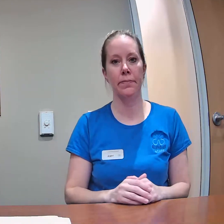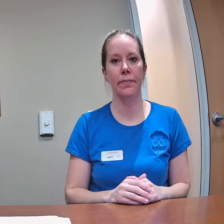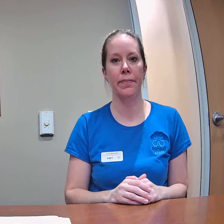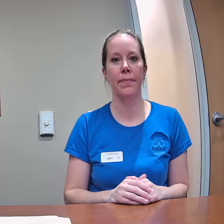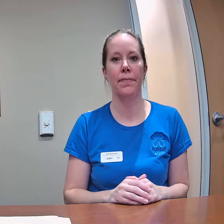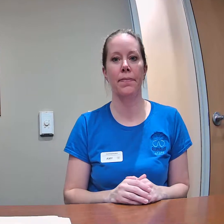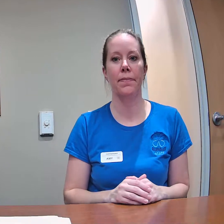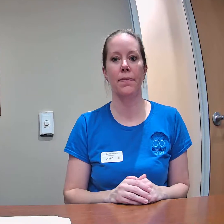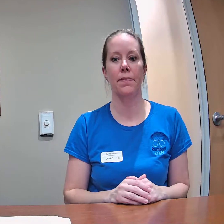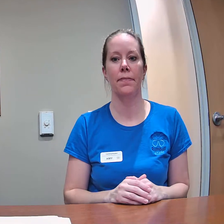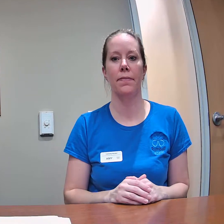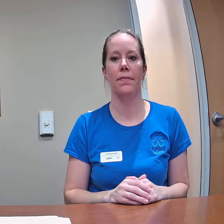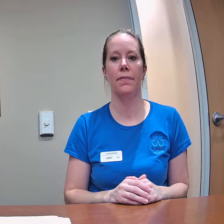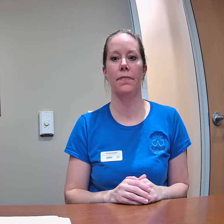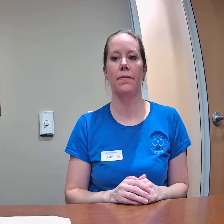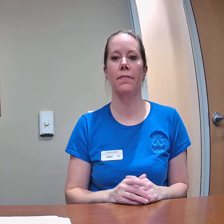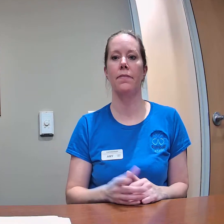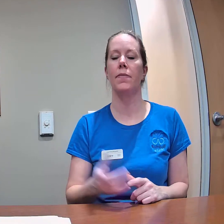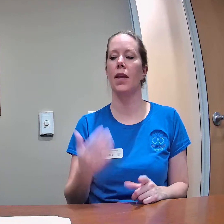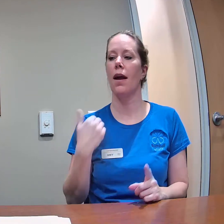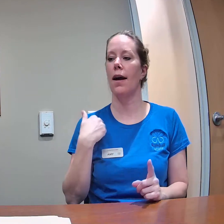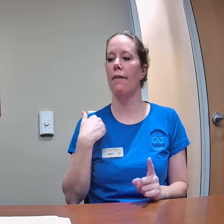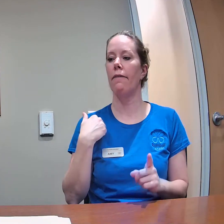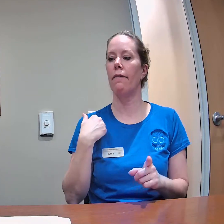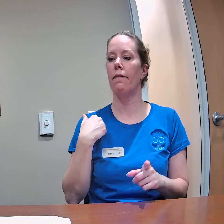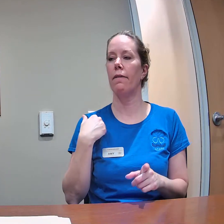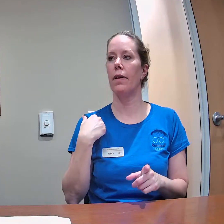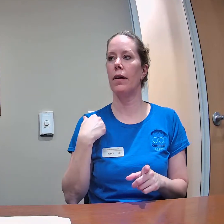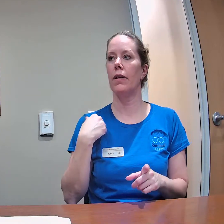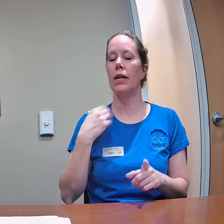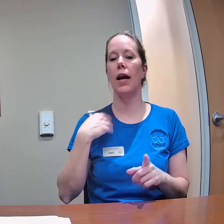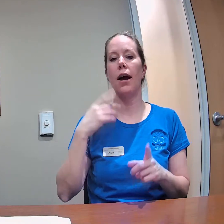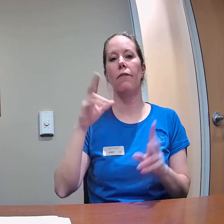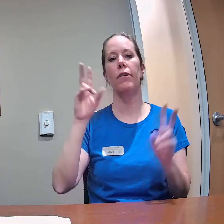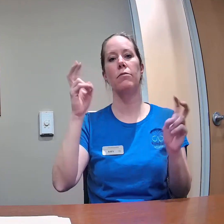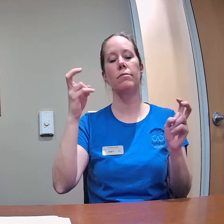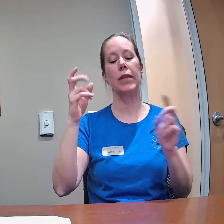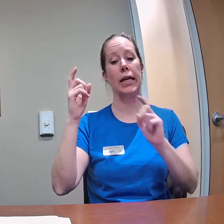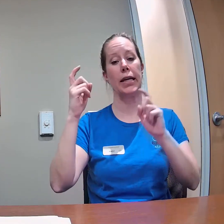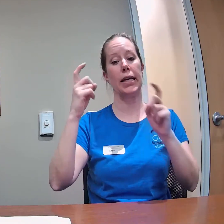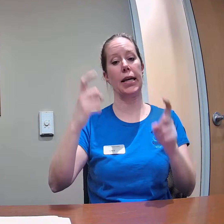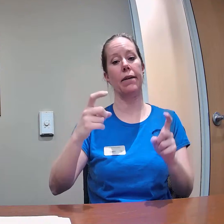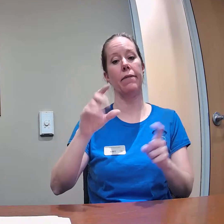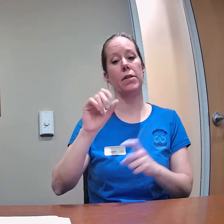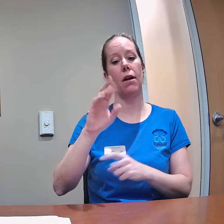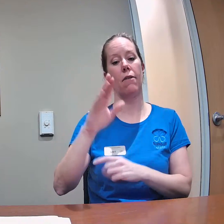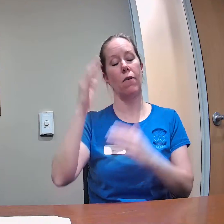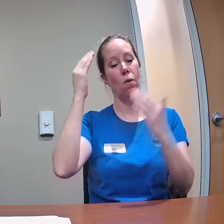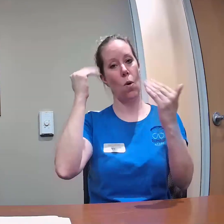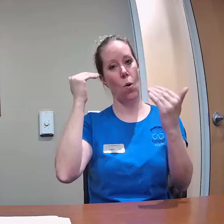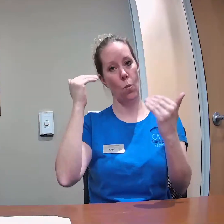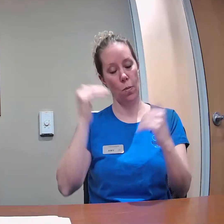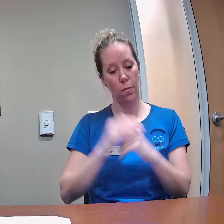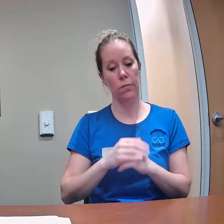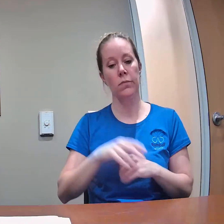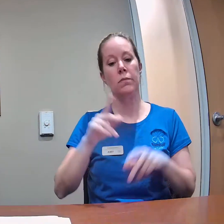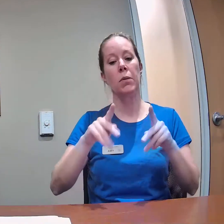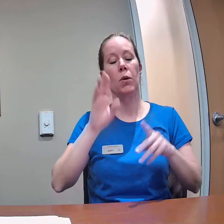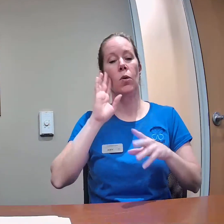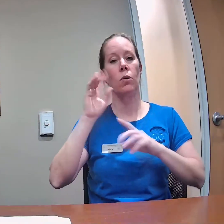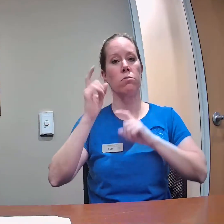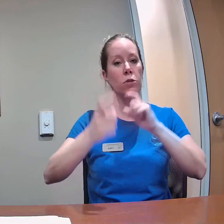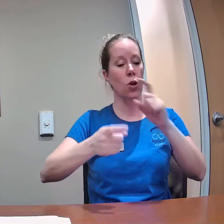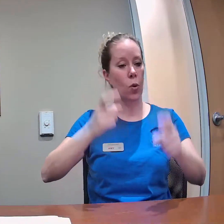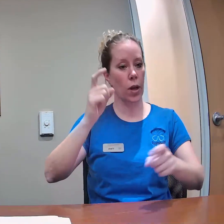the hope. What's that? The box thing? Gifts of hope. There's the gifts of hope that people are